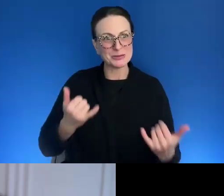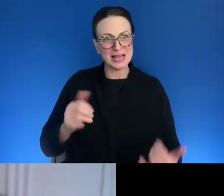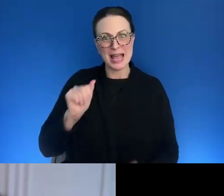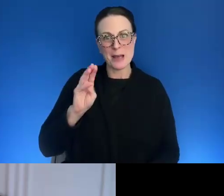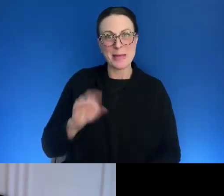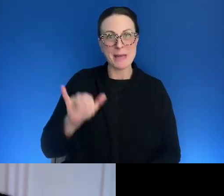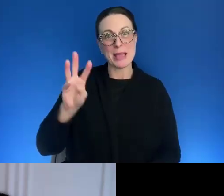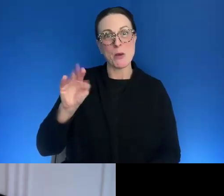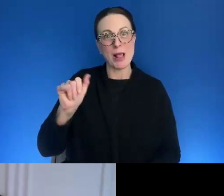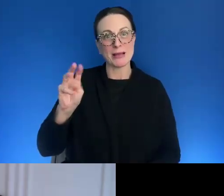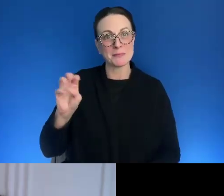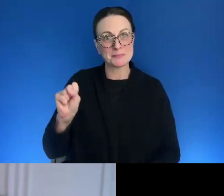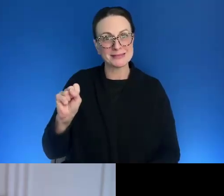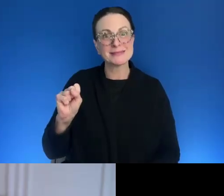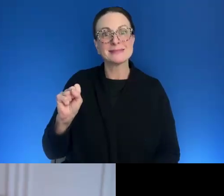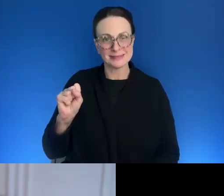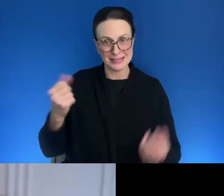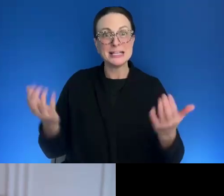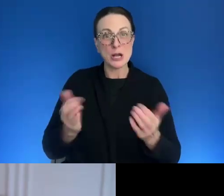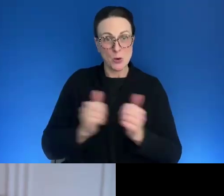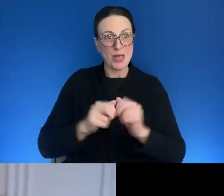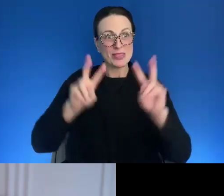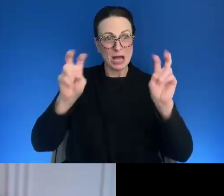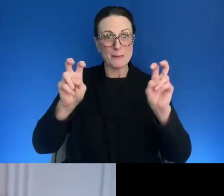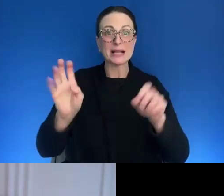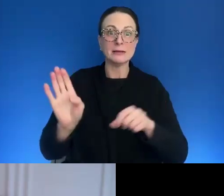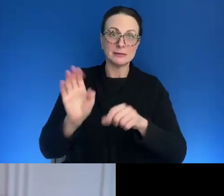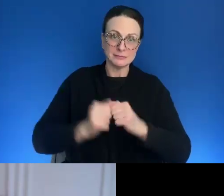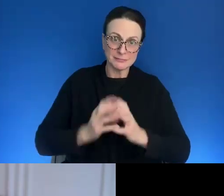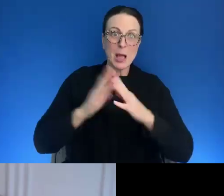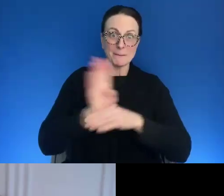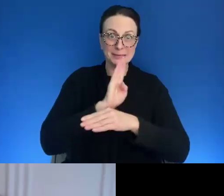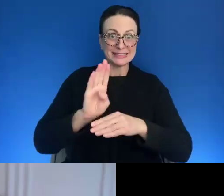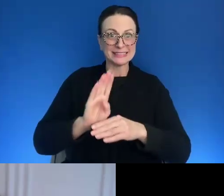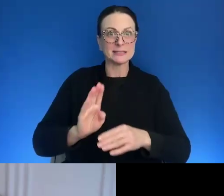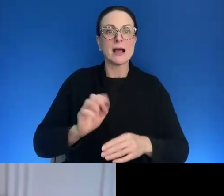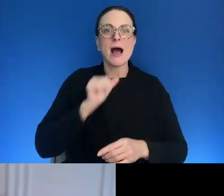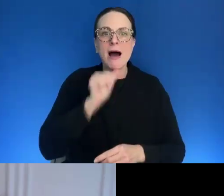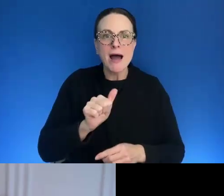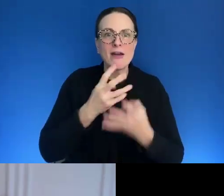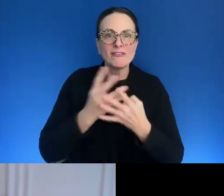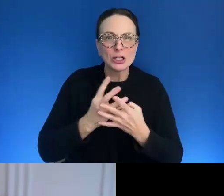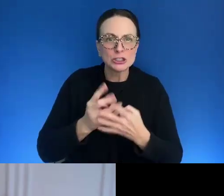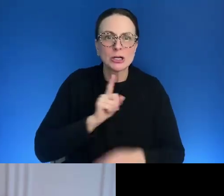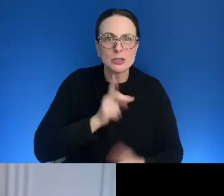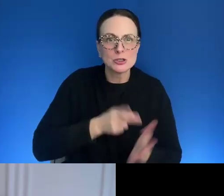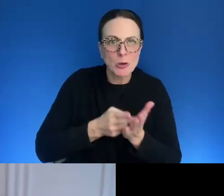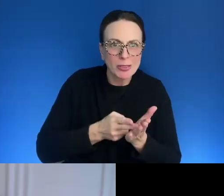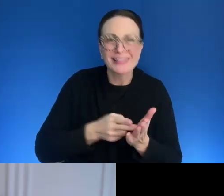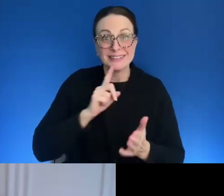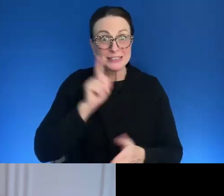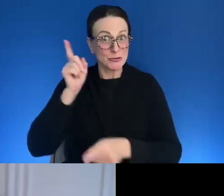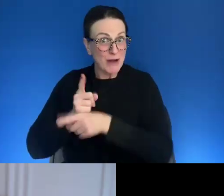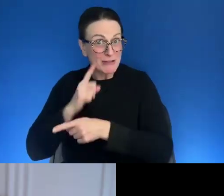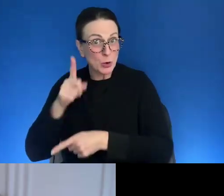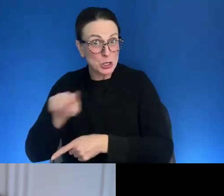Amy Williams. She's here with the topic, The Entrepreneur's Unfiltered Truth. Is small business ownership right for you?